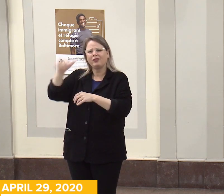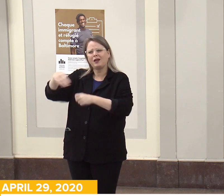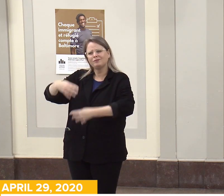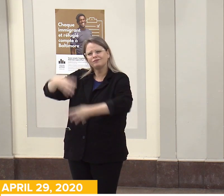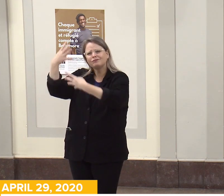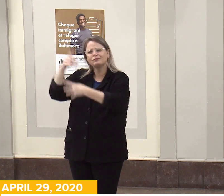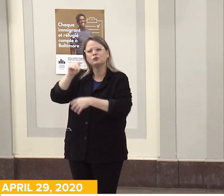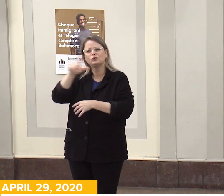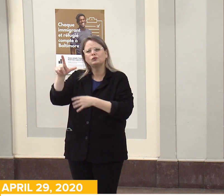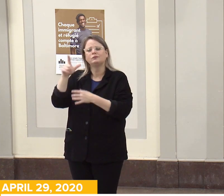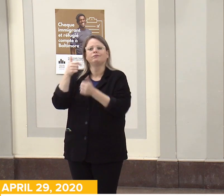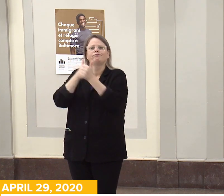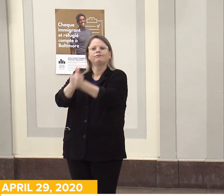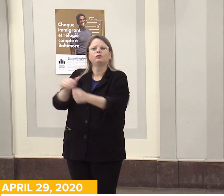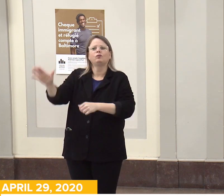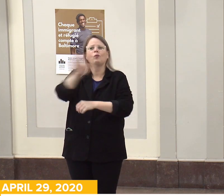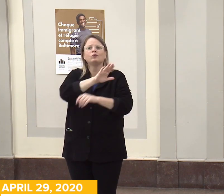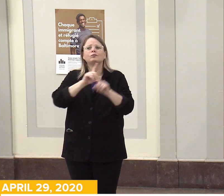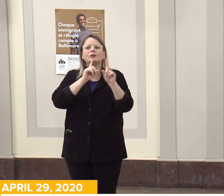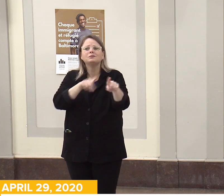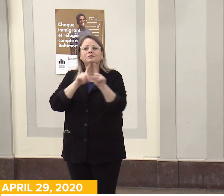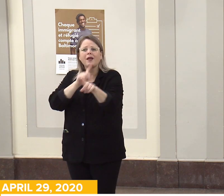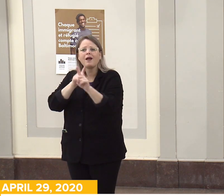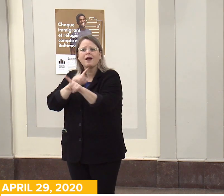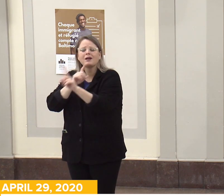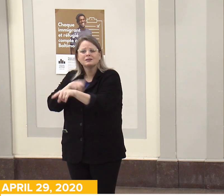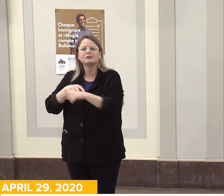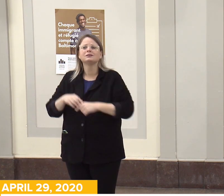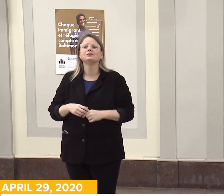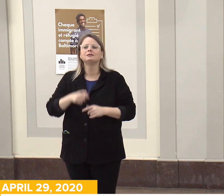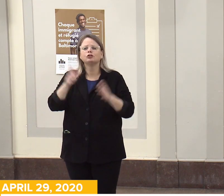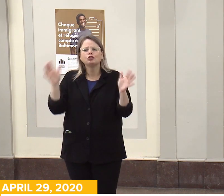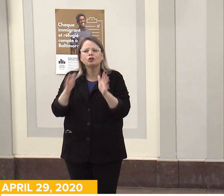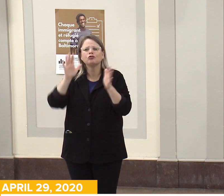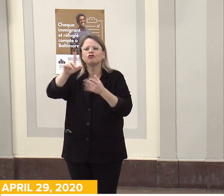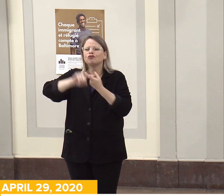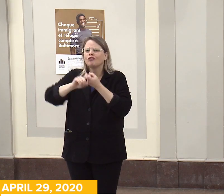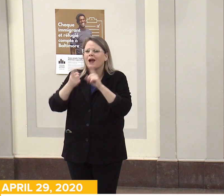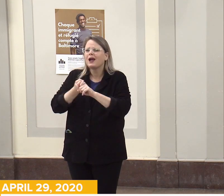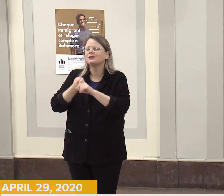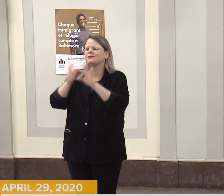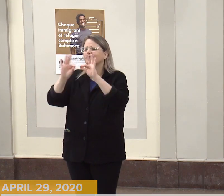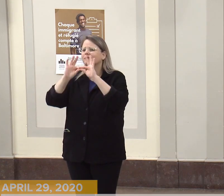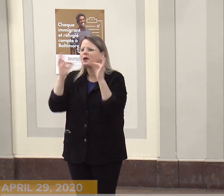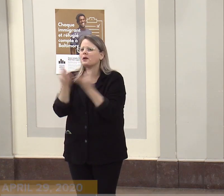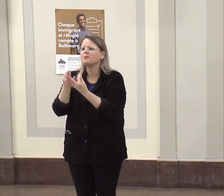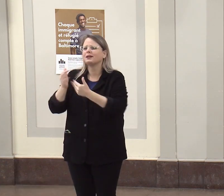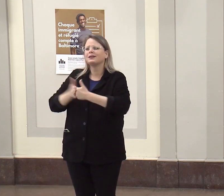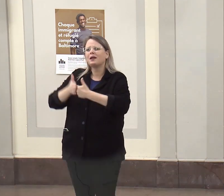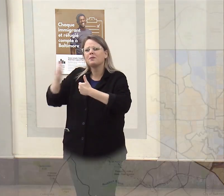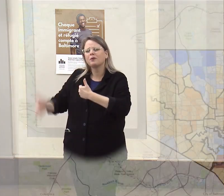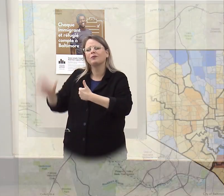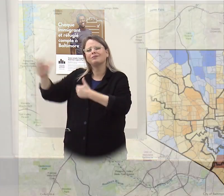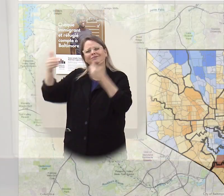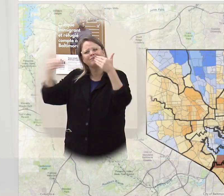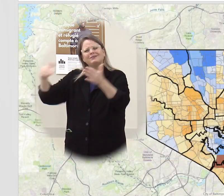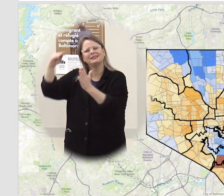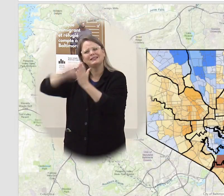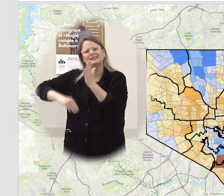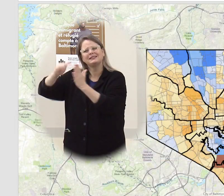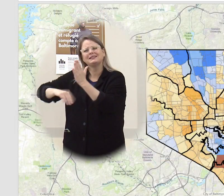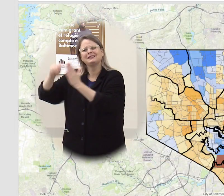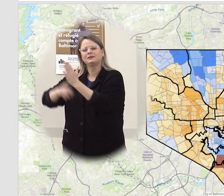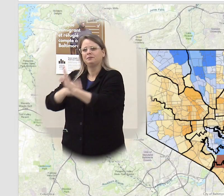to urge their friends, neighbors, and family to complete the census before June 1st. As of right